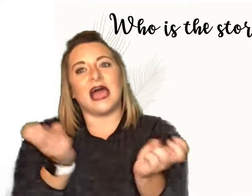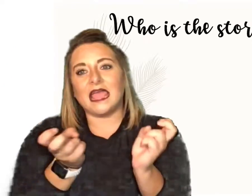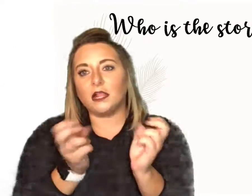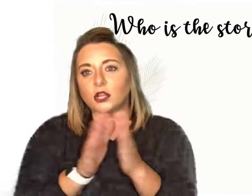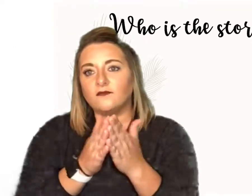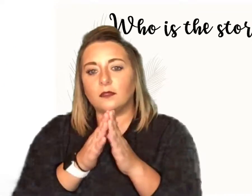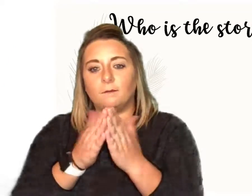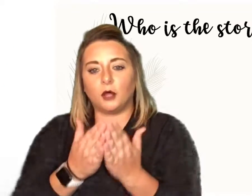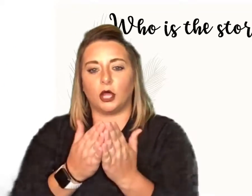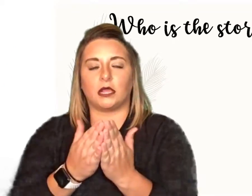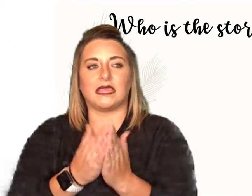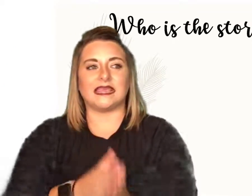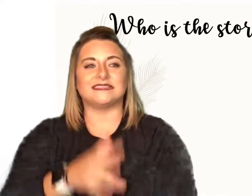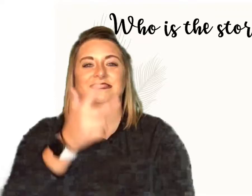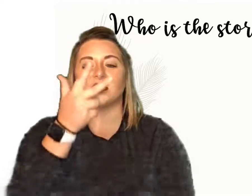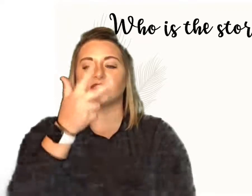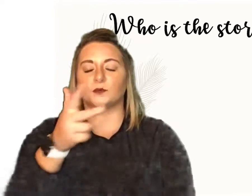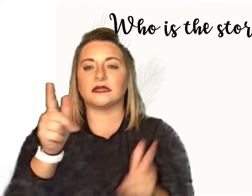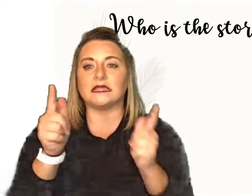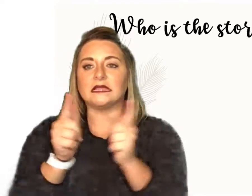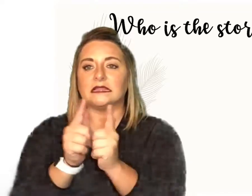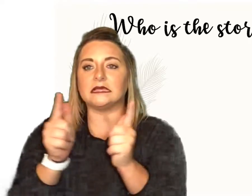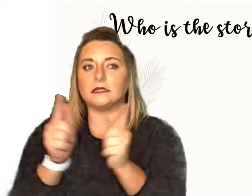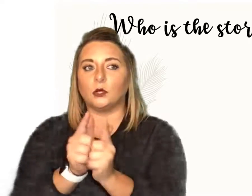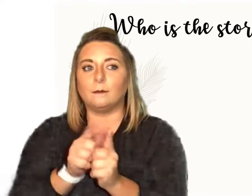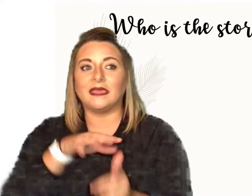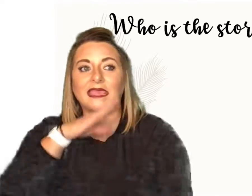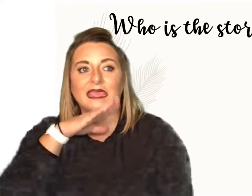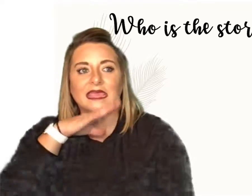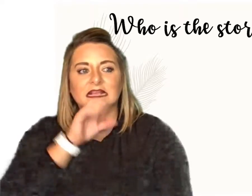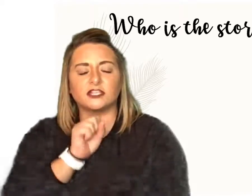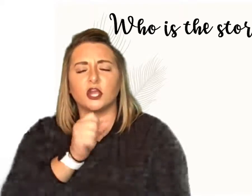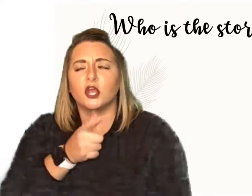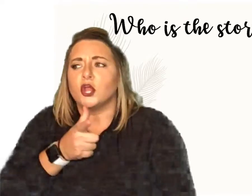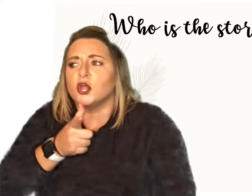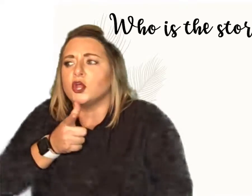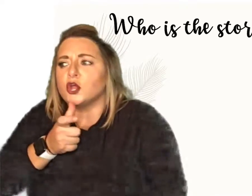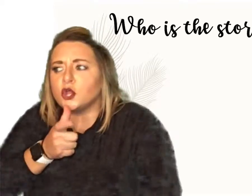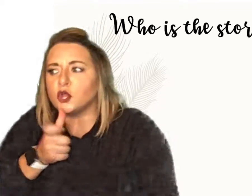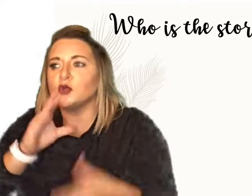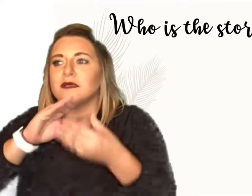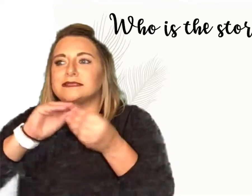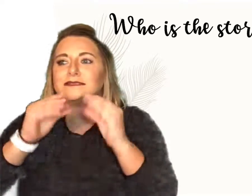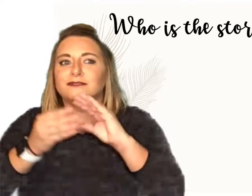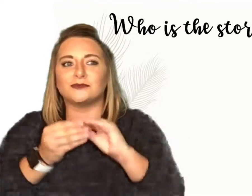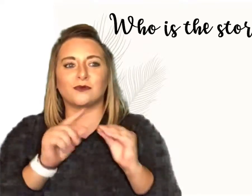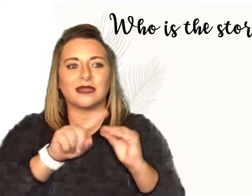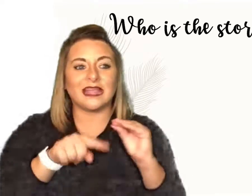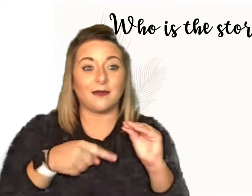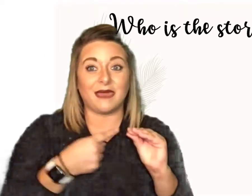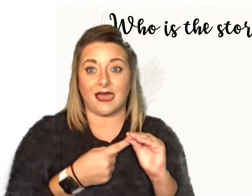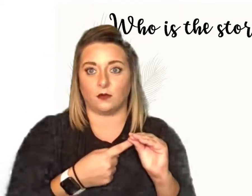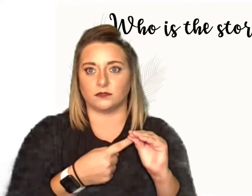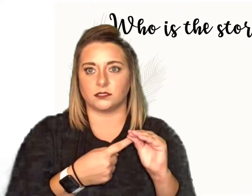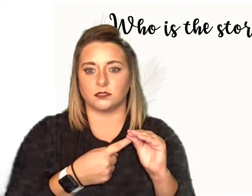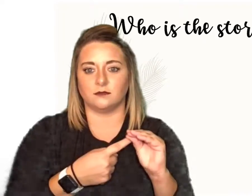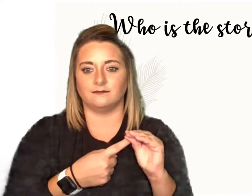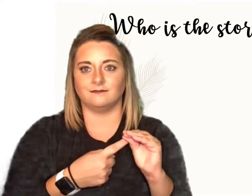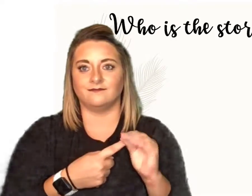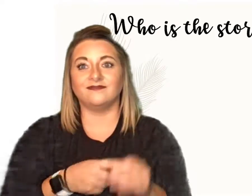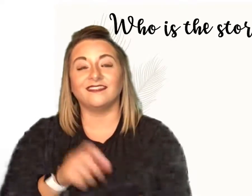The title of the book is The Three Little Pigs. Who is the story